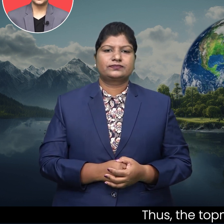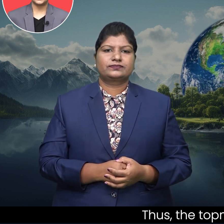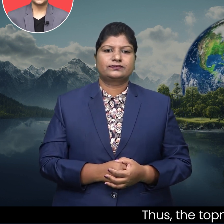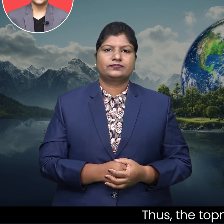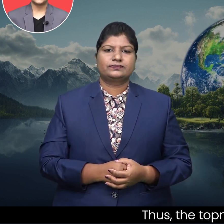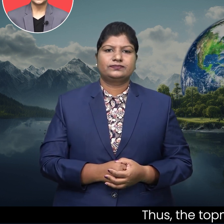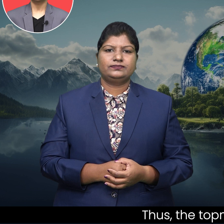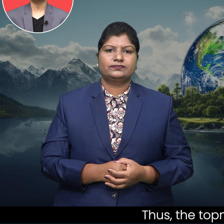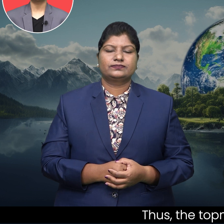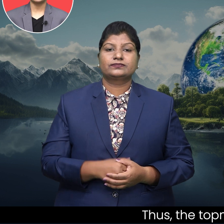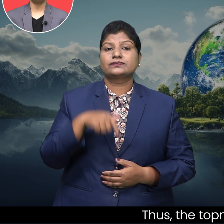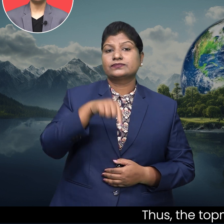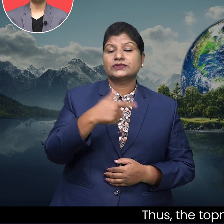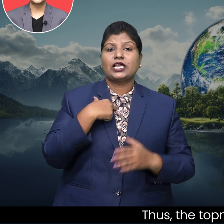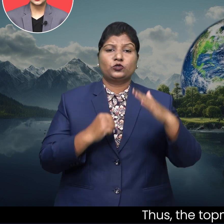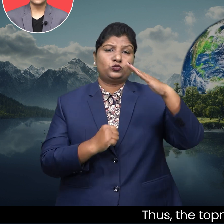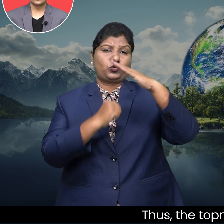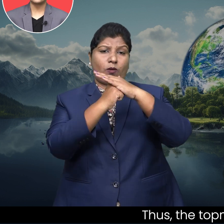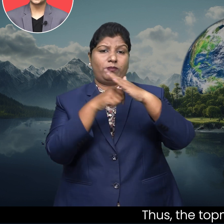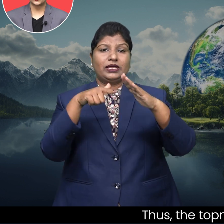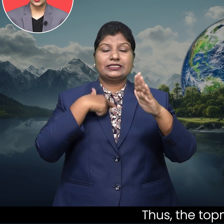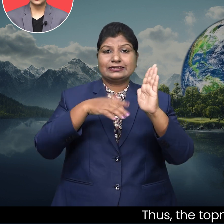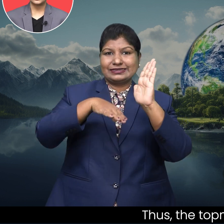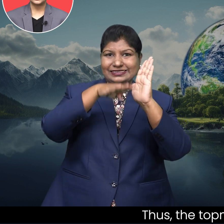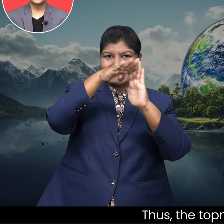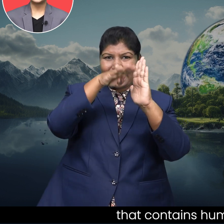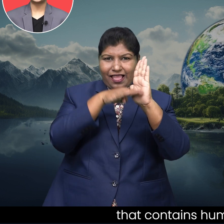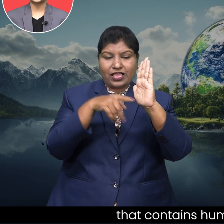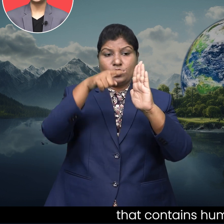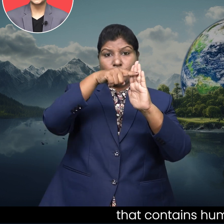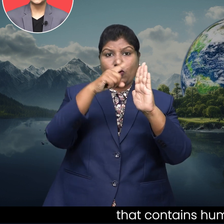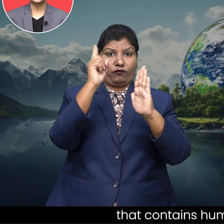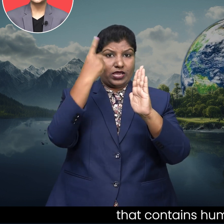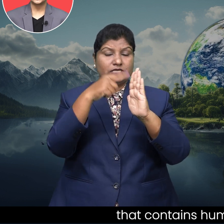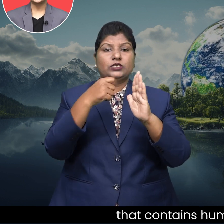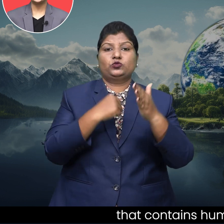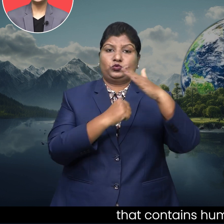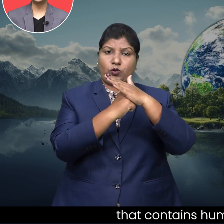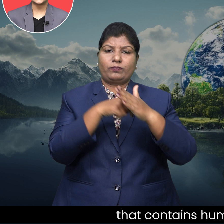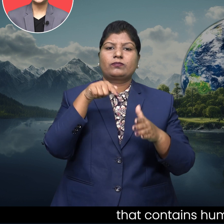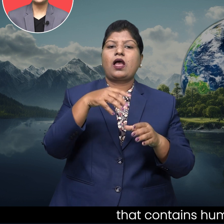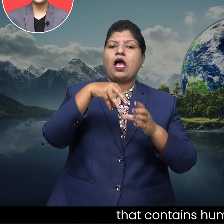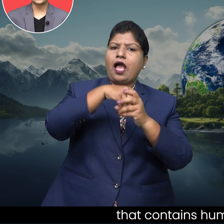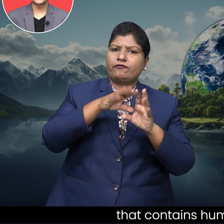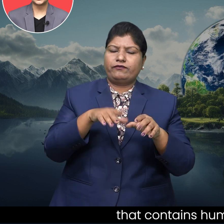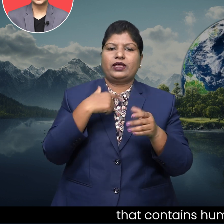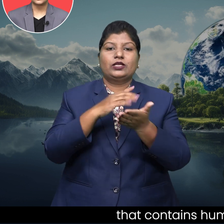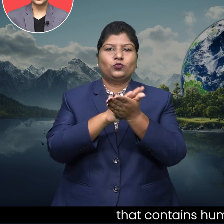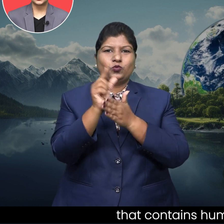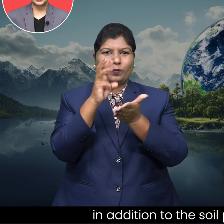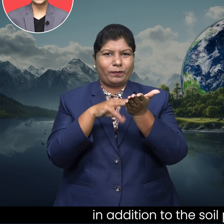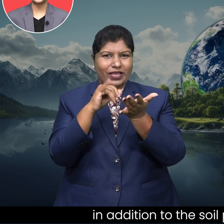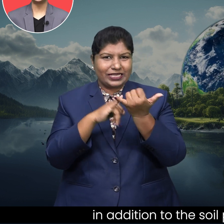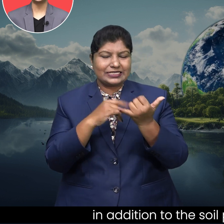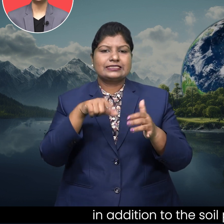Thus, the topmost layer of the soil that contains humus and living